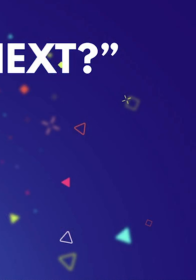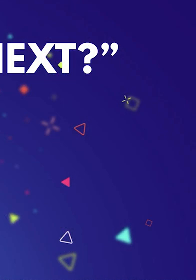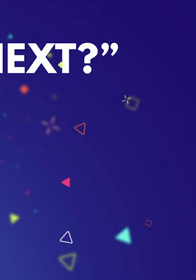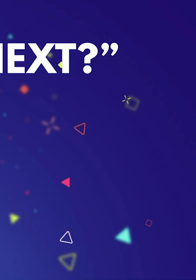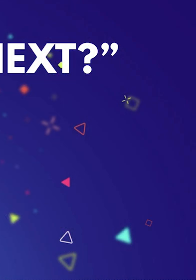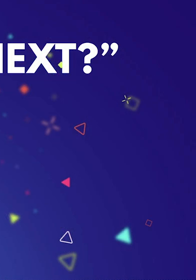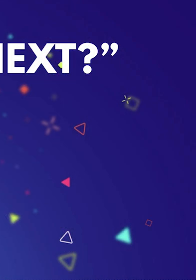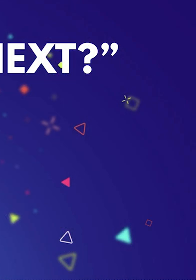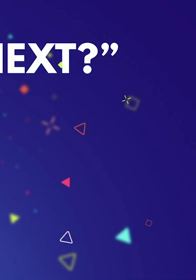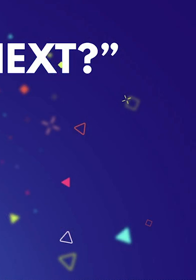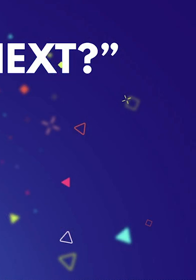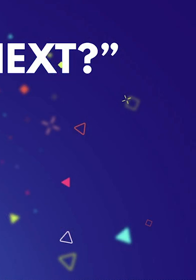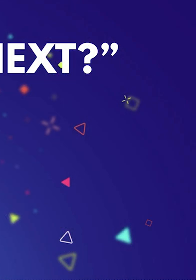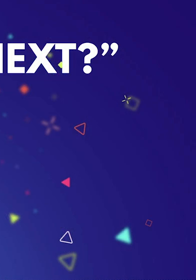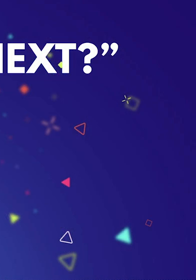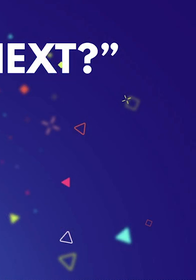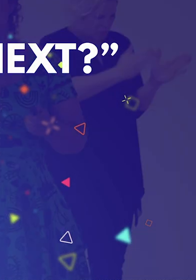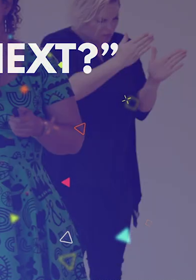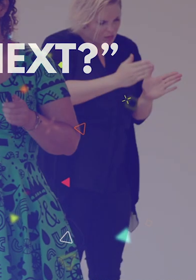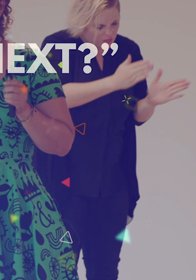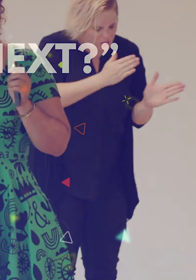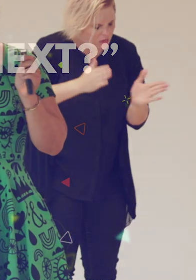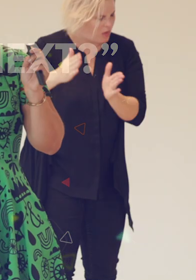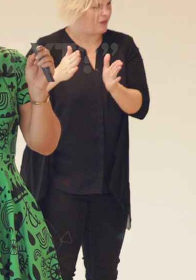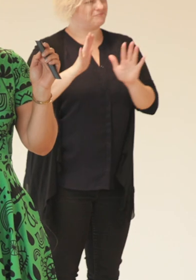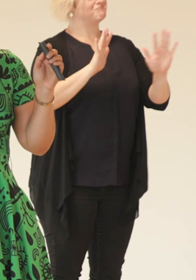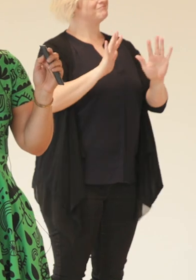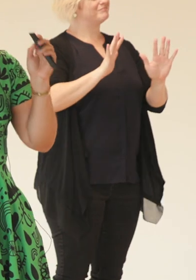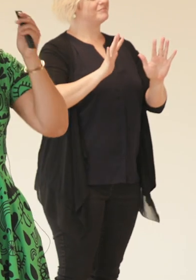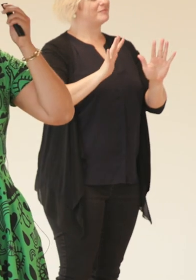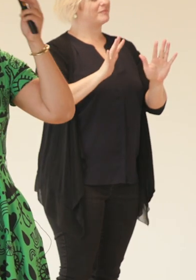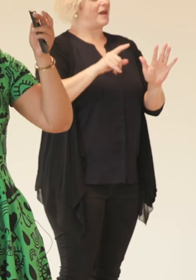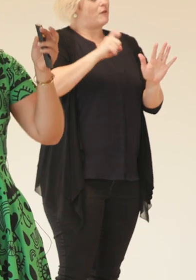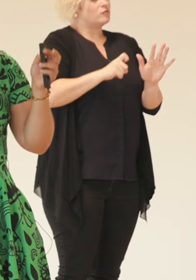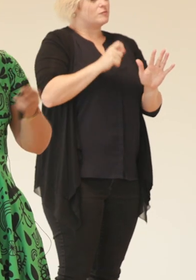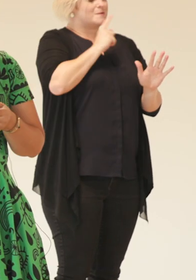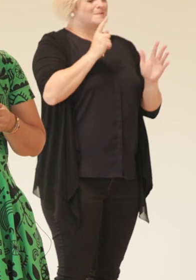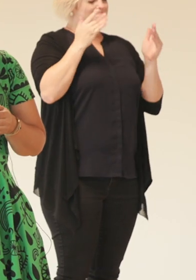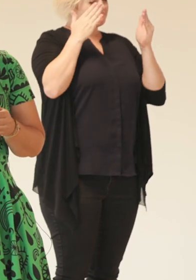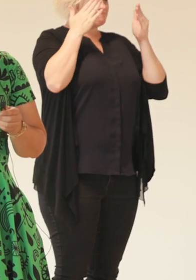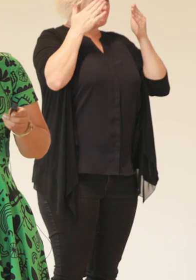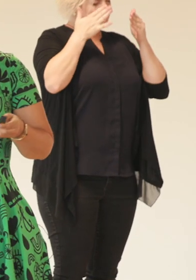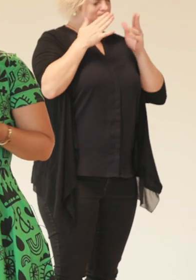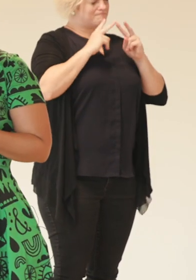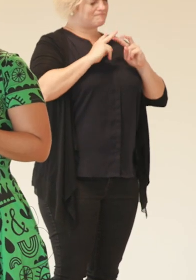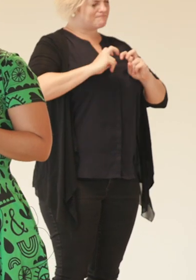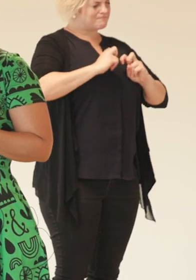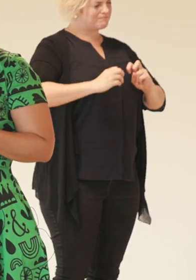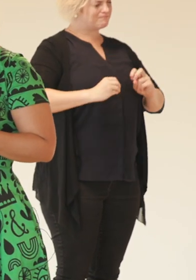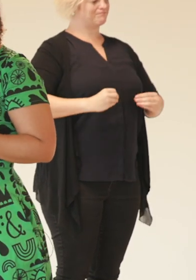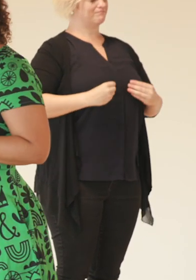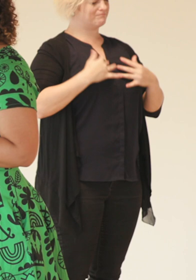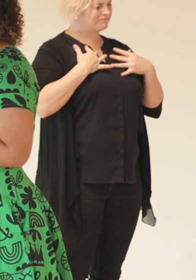action. And this is, it can be, you know, make whatever it is, make it a task and put it on your